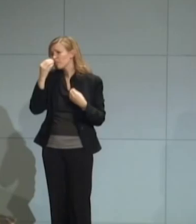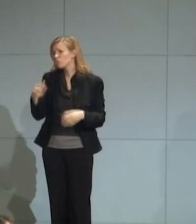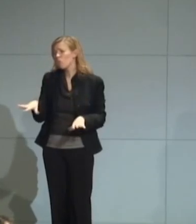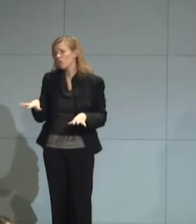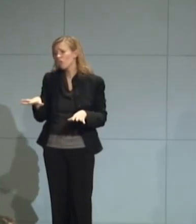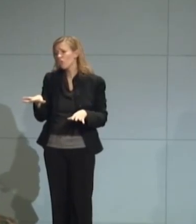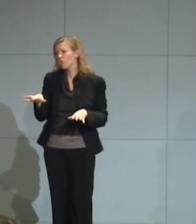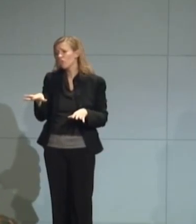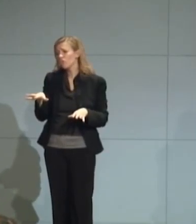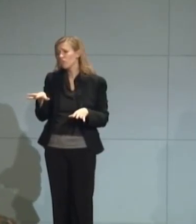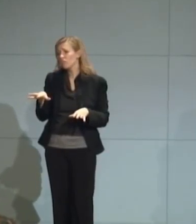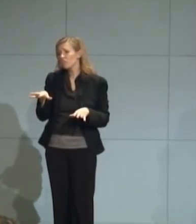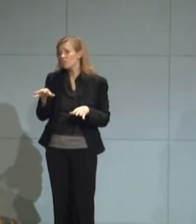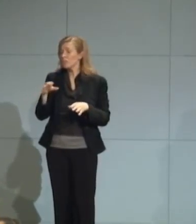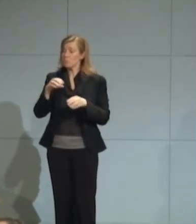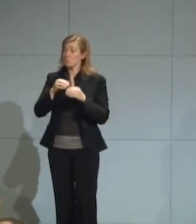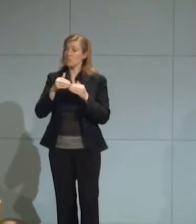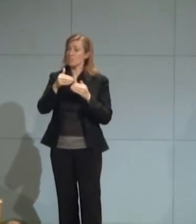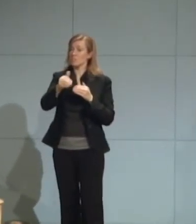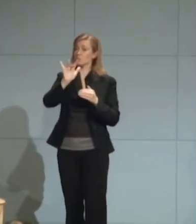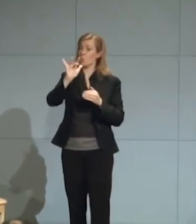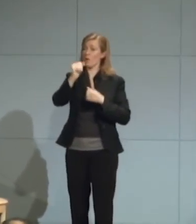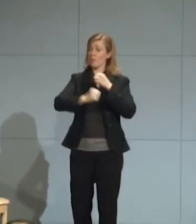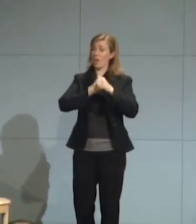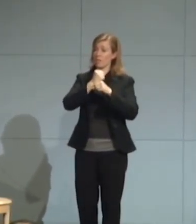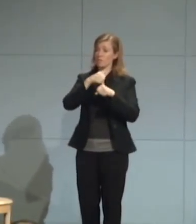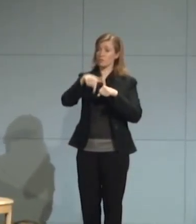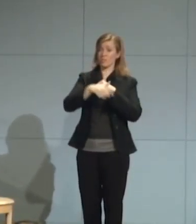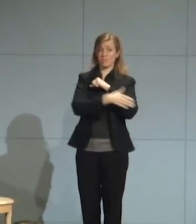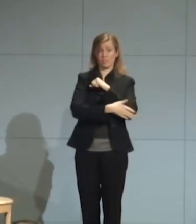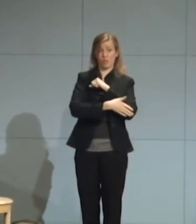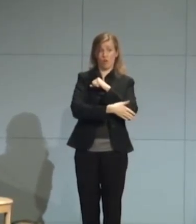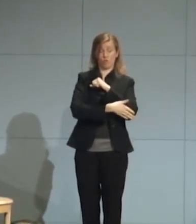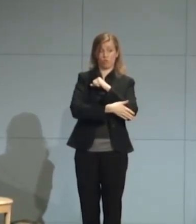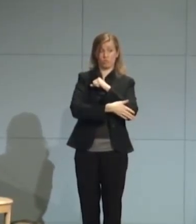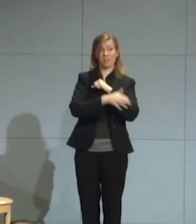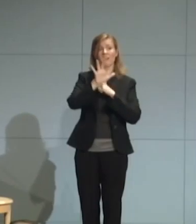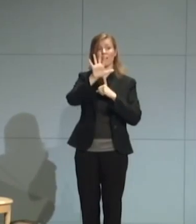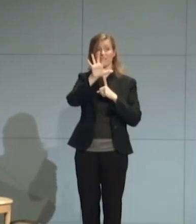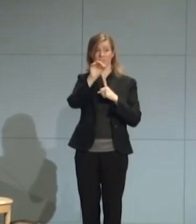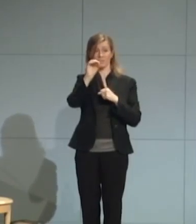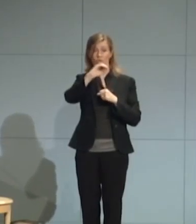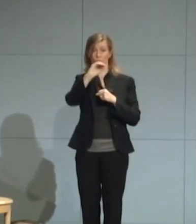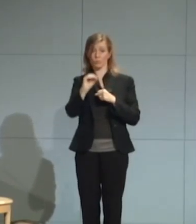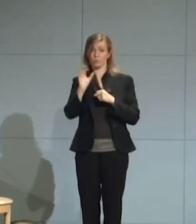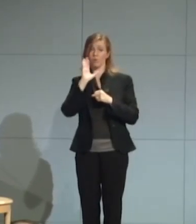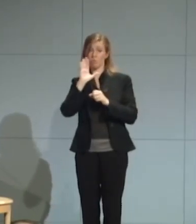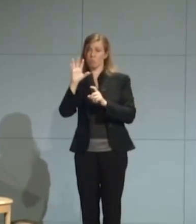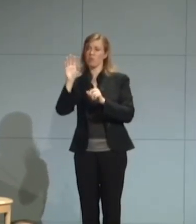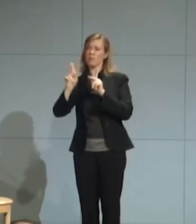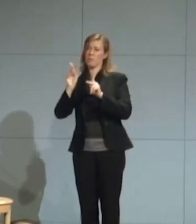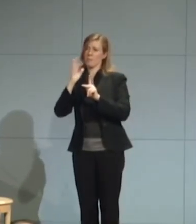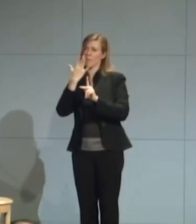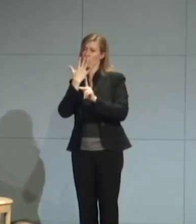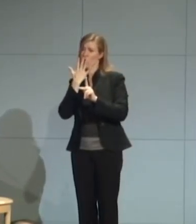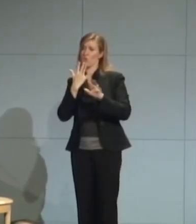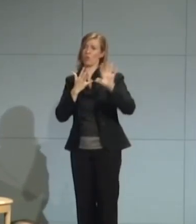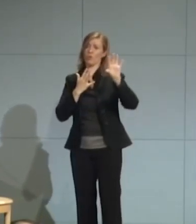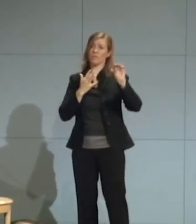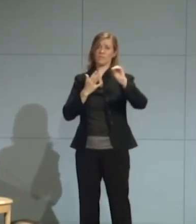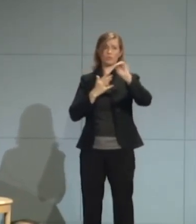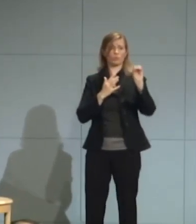It's unfortunate, it's sad, but there's nothing we can do. It's indifference. That's learned indifference. That's not